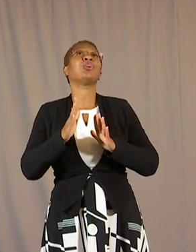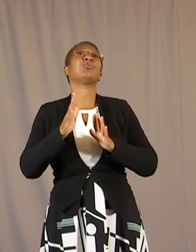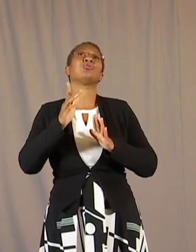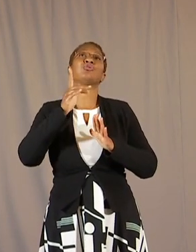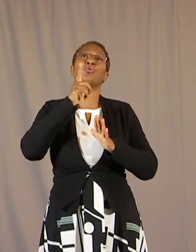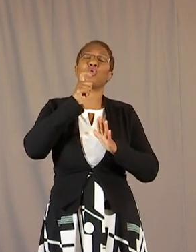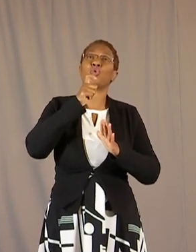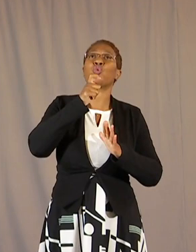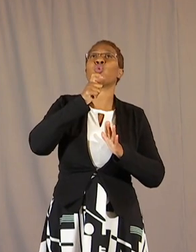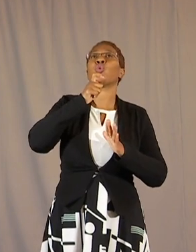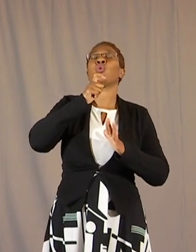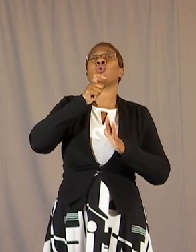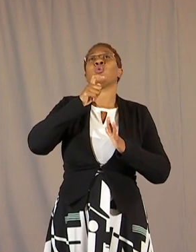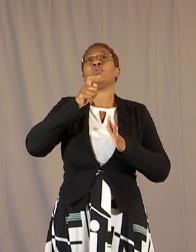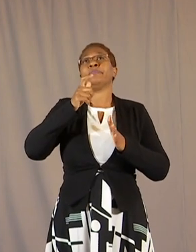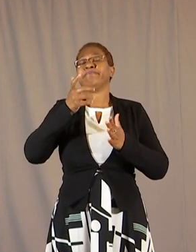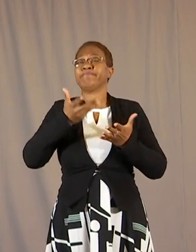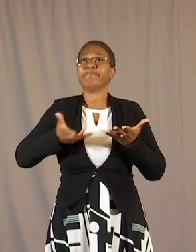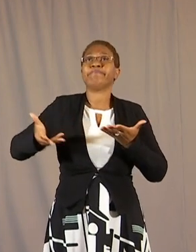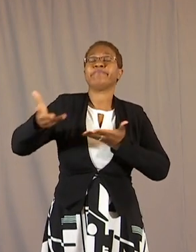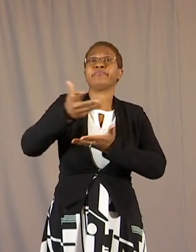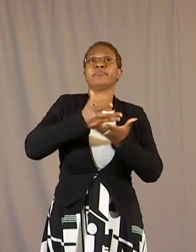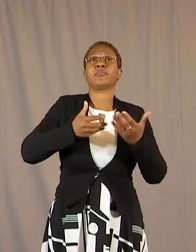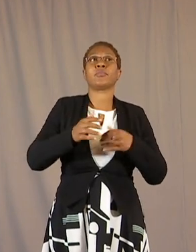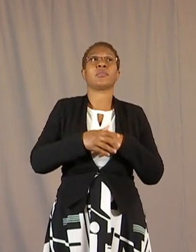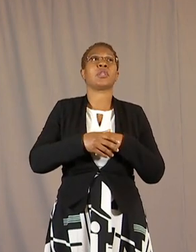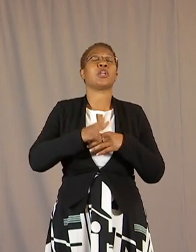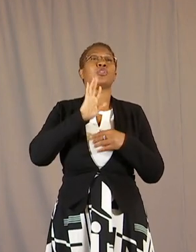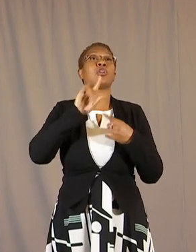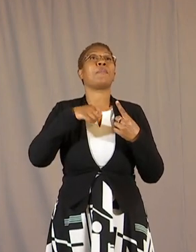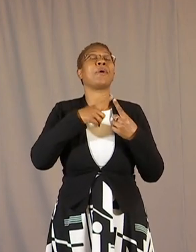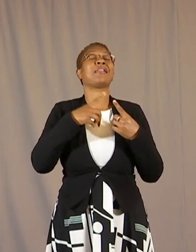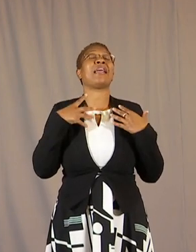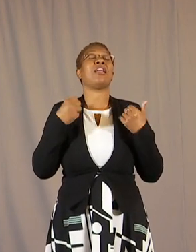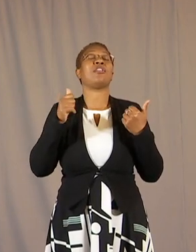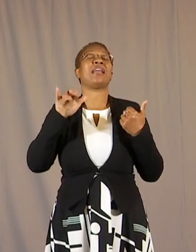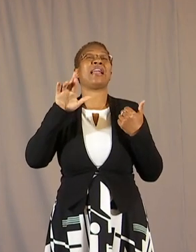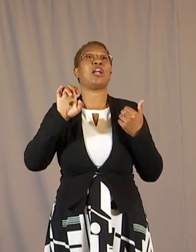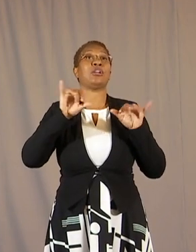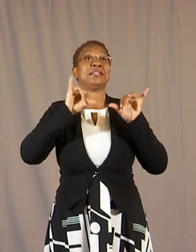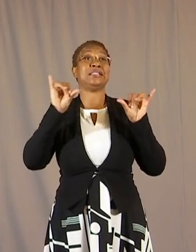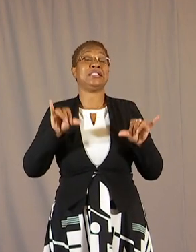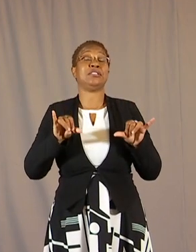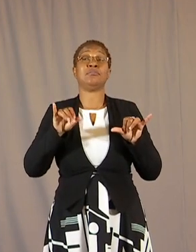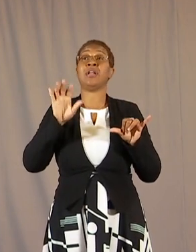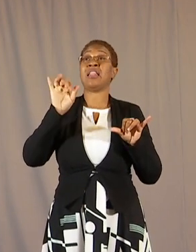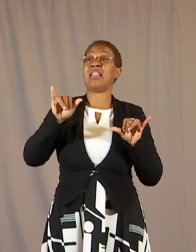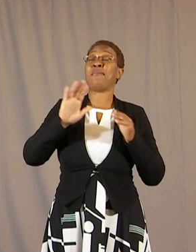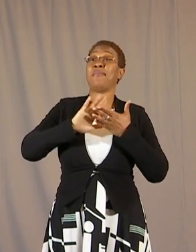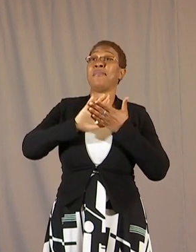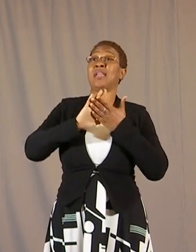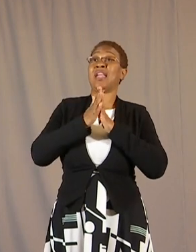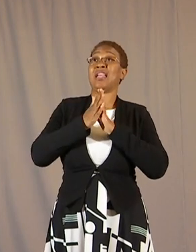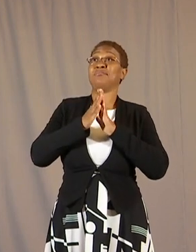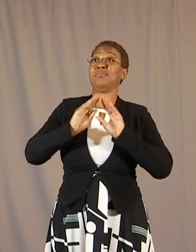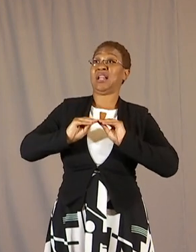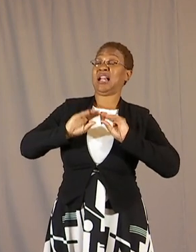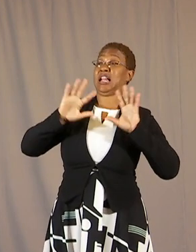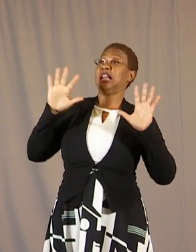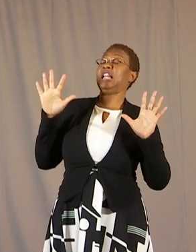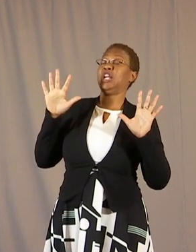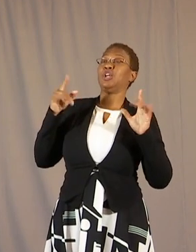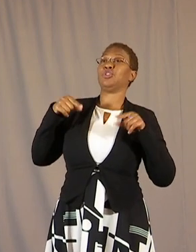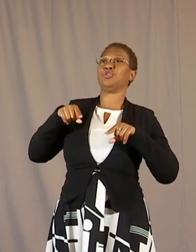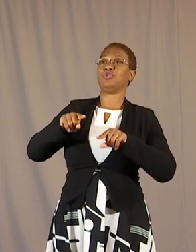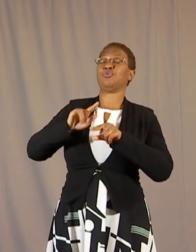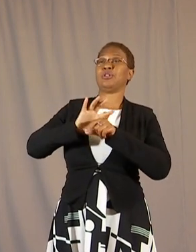to address the issue of disparity in the healthcare system that became even more evident during the COVID-19